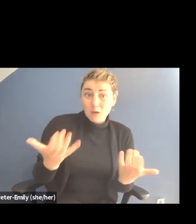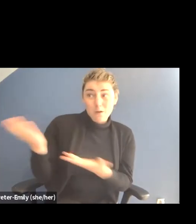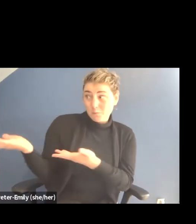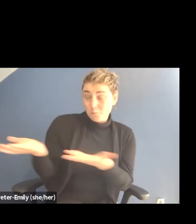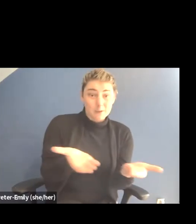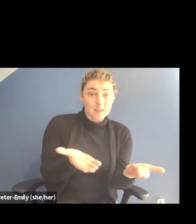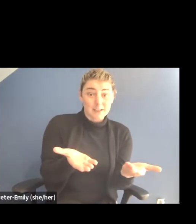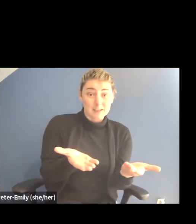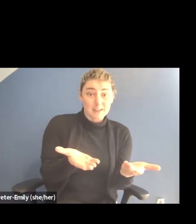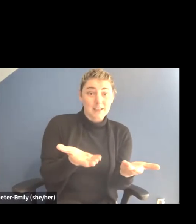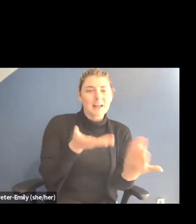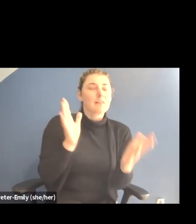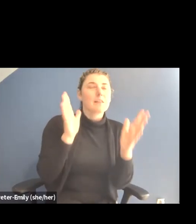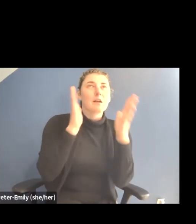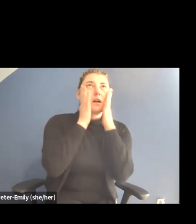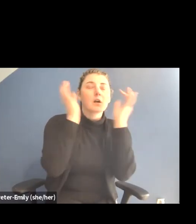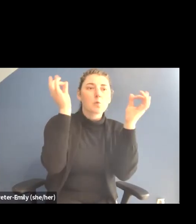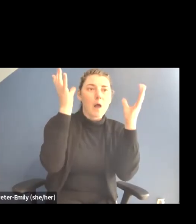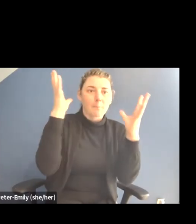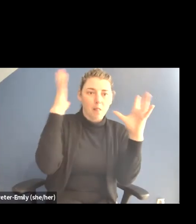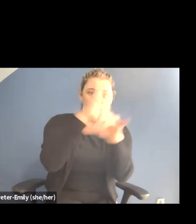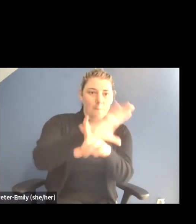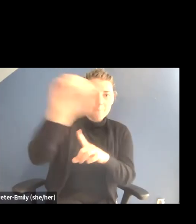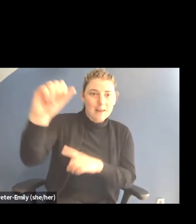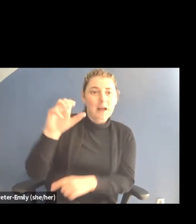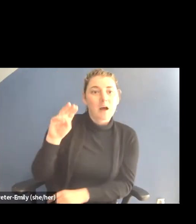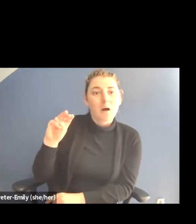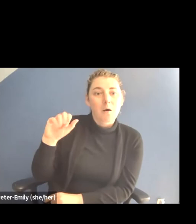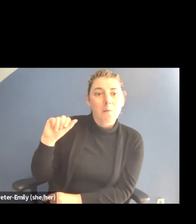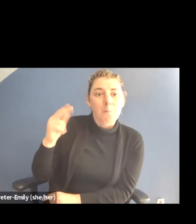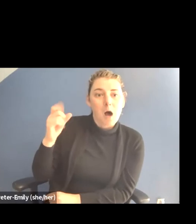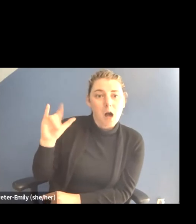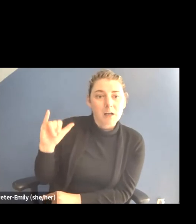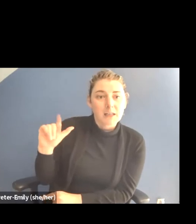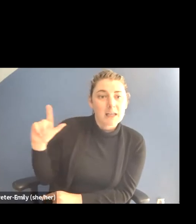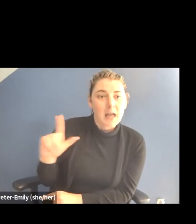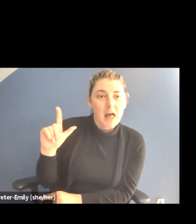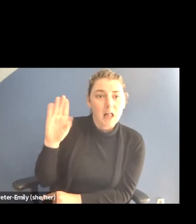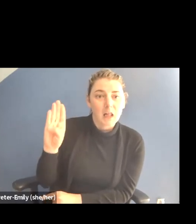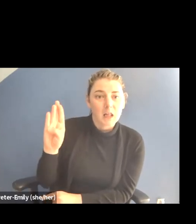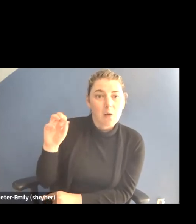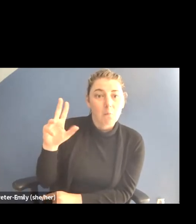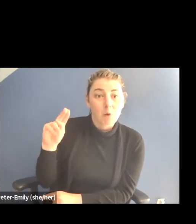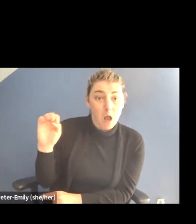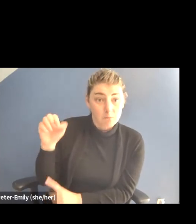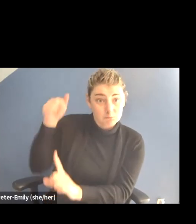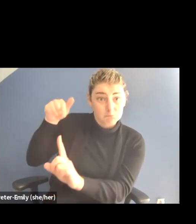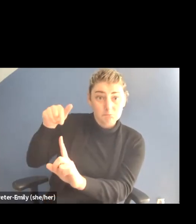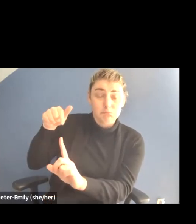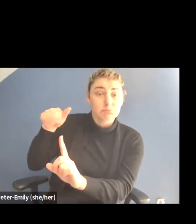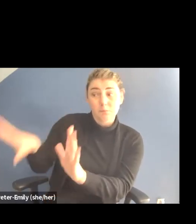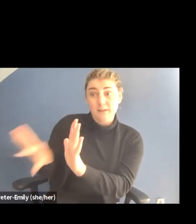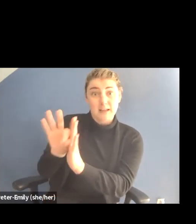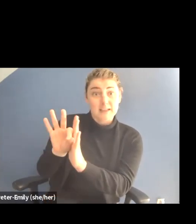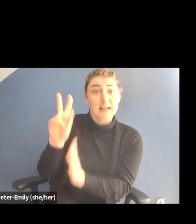in the incredible Mahogany L. Brown. Mahogany L. Brown, selected as